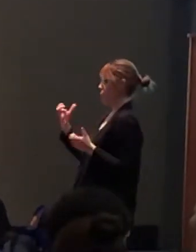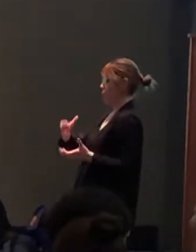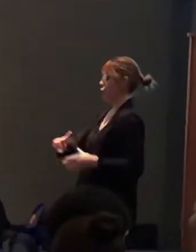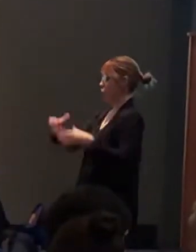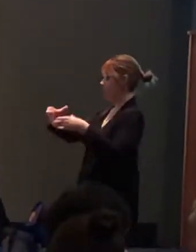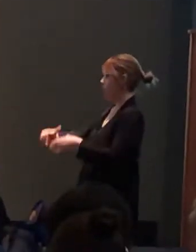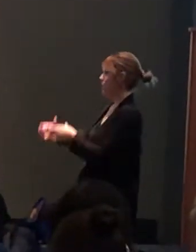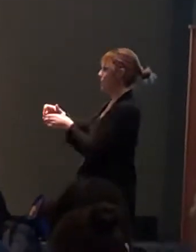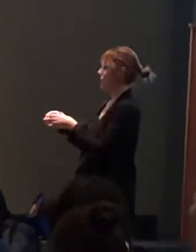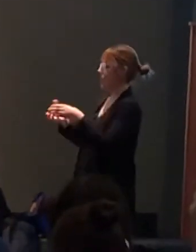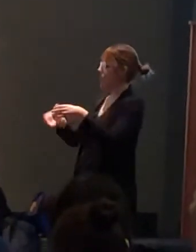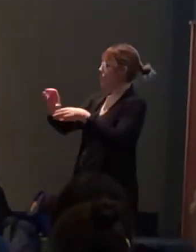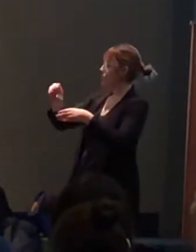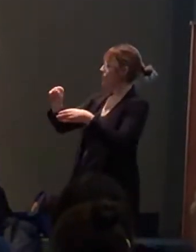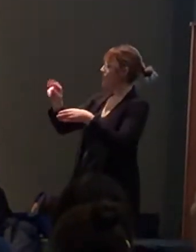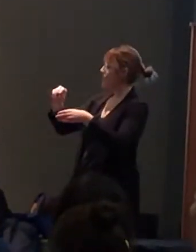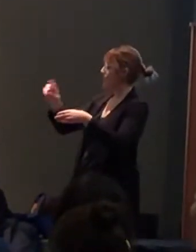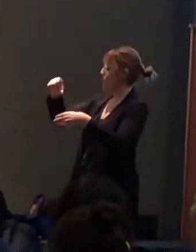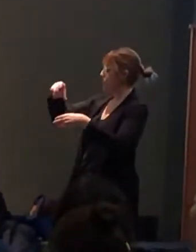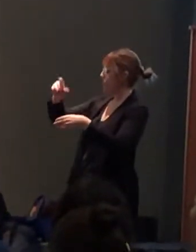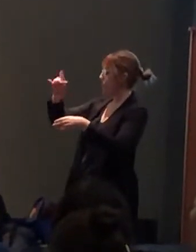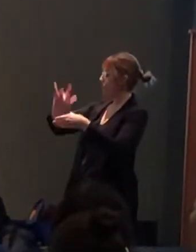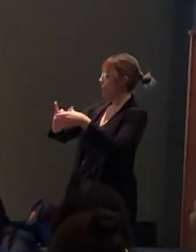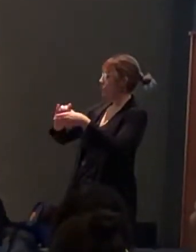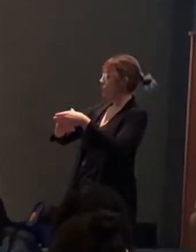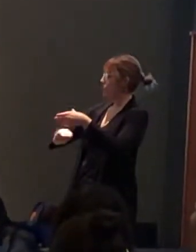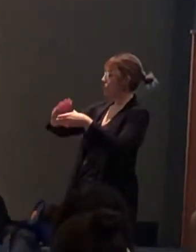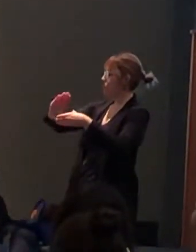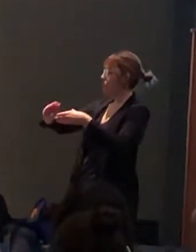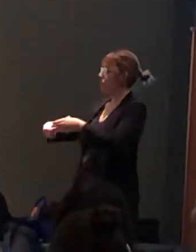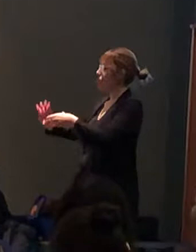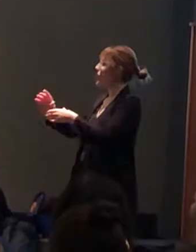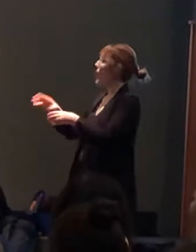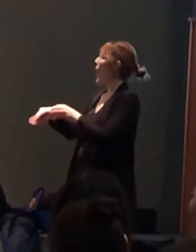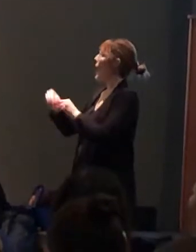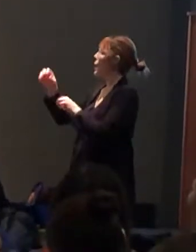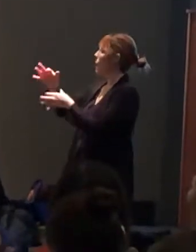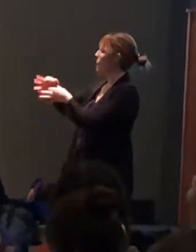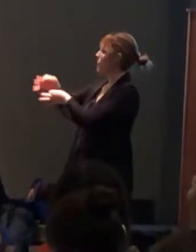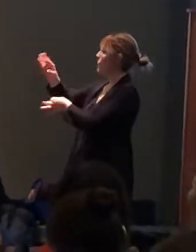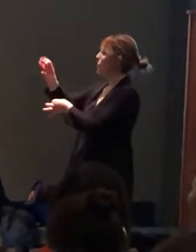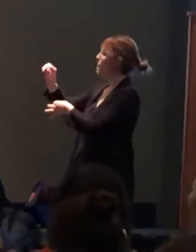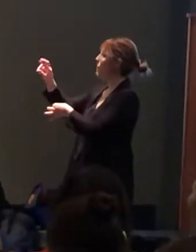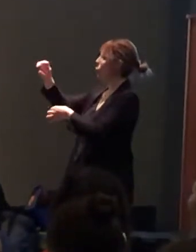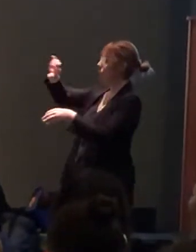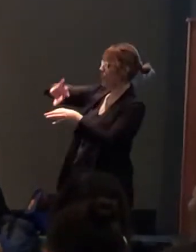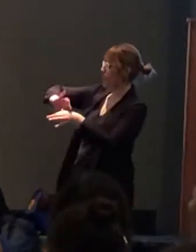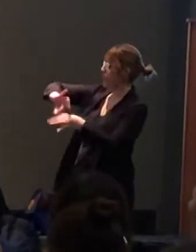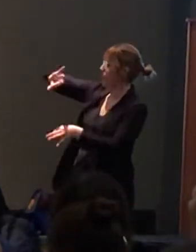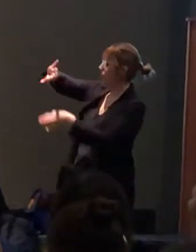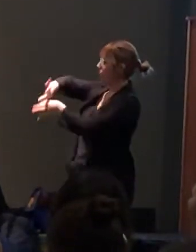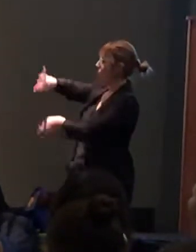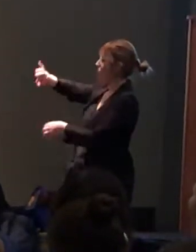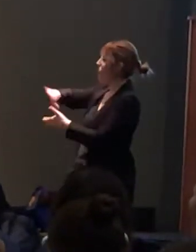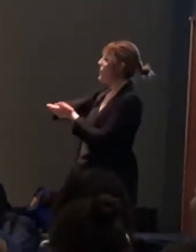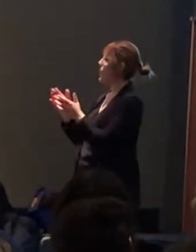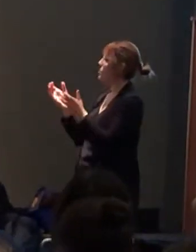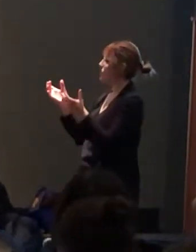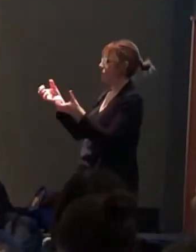with sand, and put a dowel rod in the middle, and now it becomes a barbell. I know,